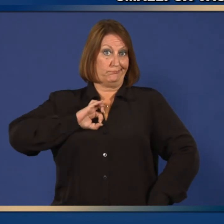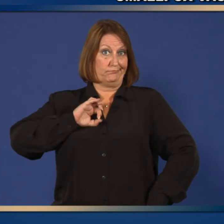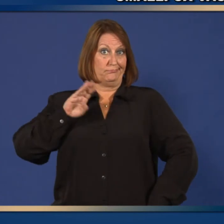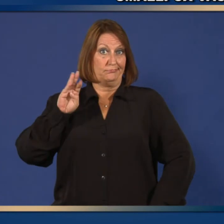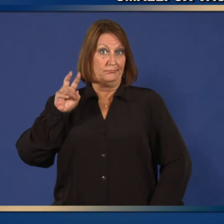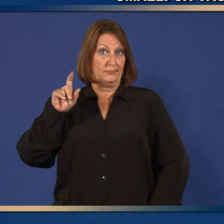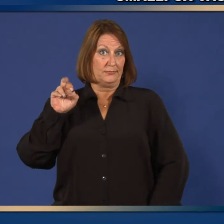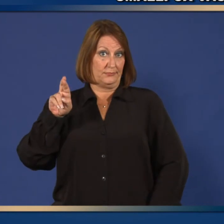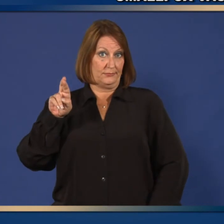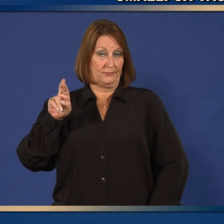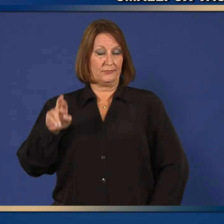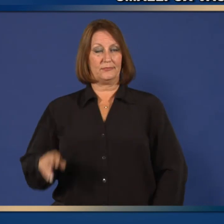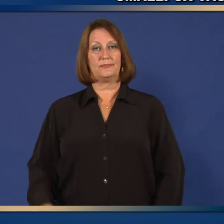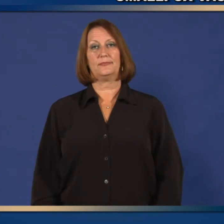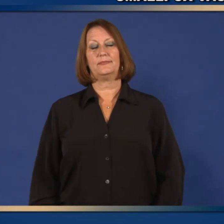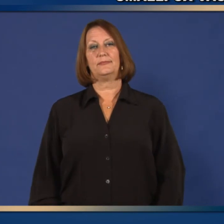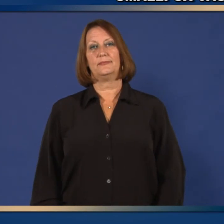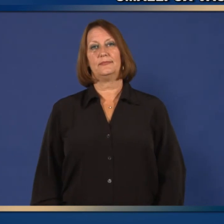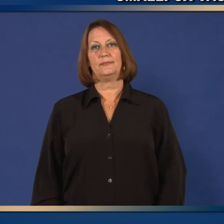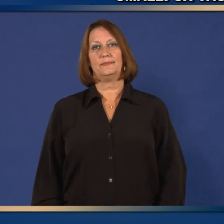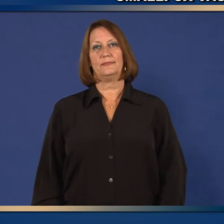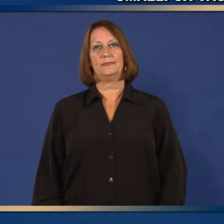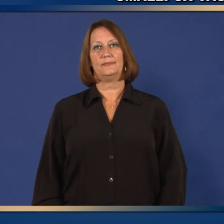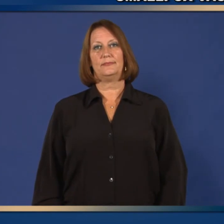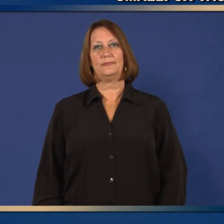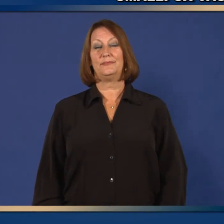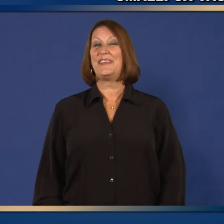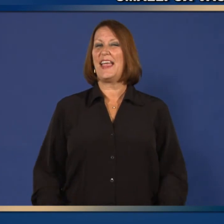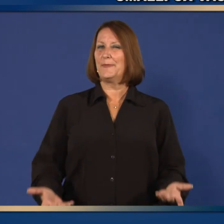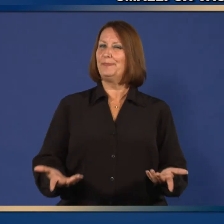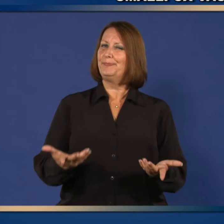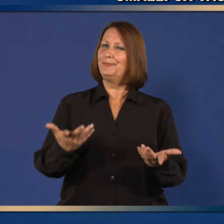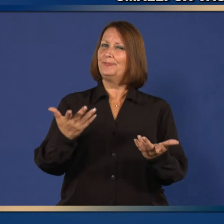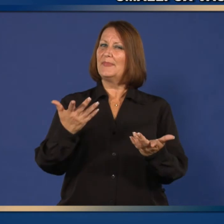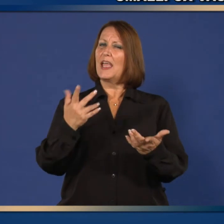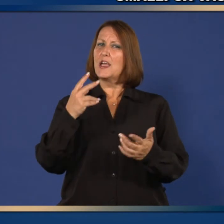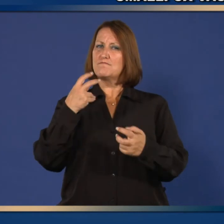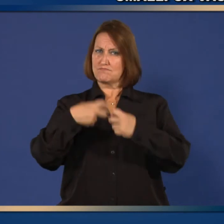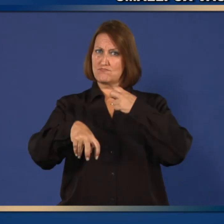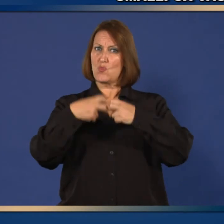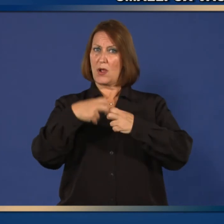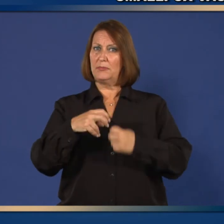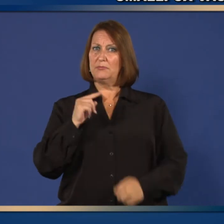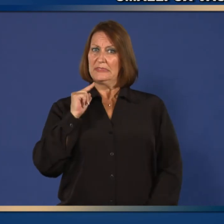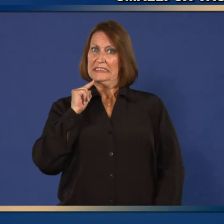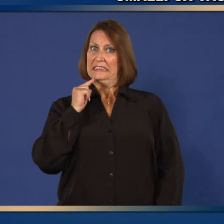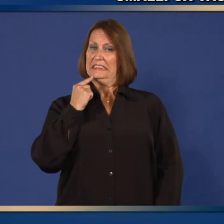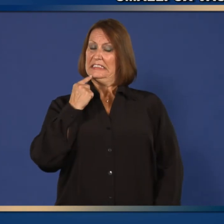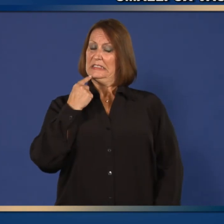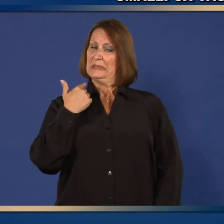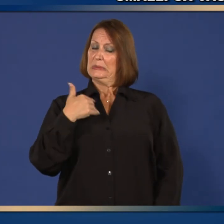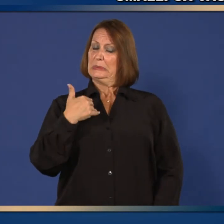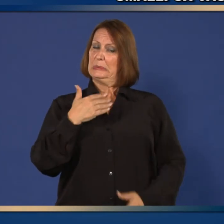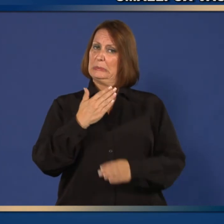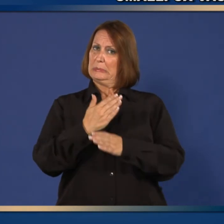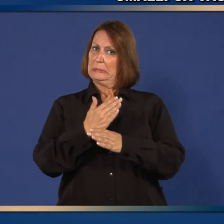Moderate to severe problems. Call or visit a healthcare provider.